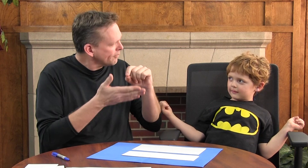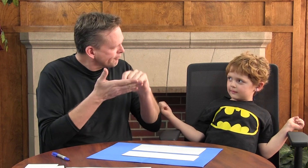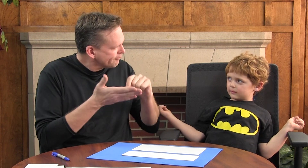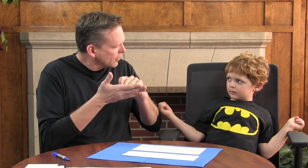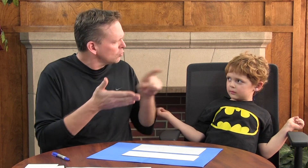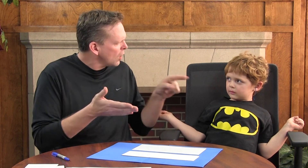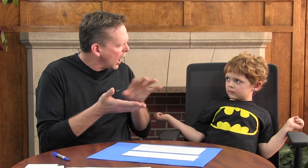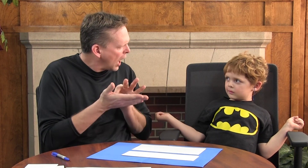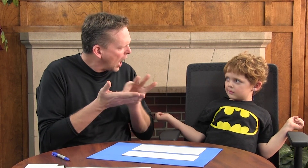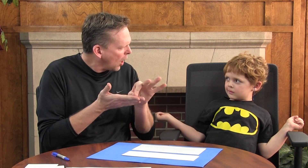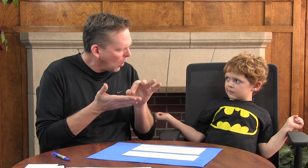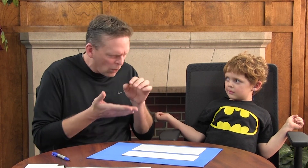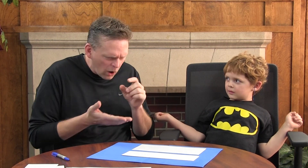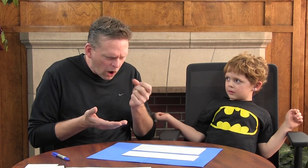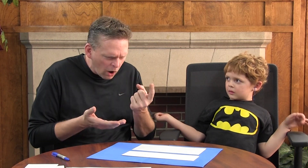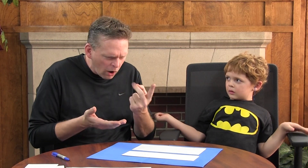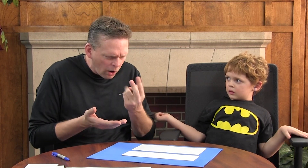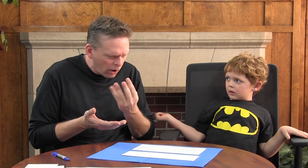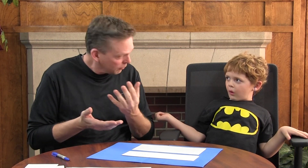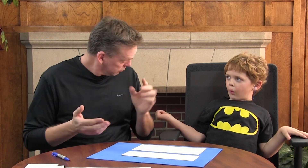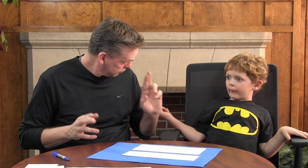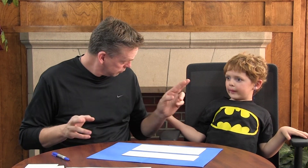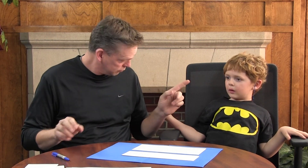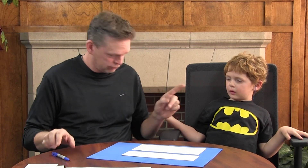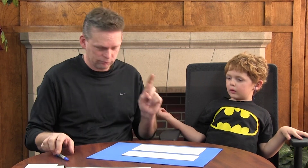marks and you count. Ready?